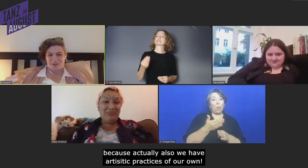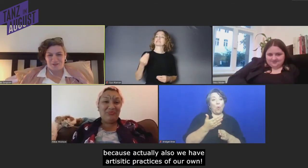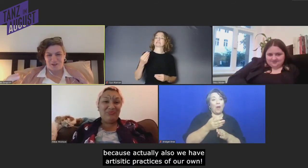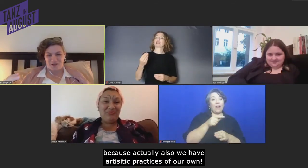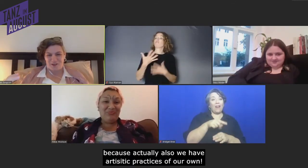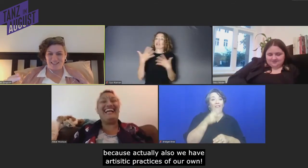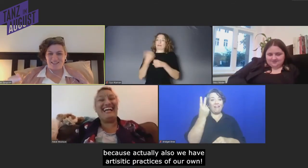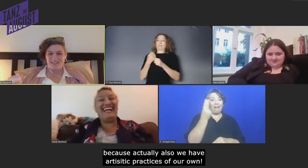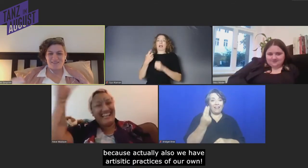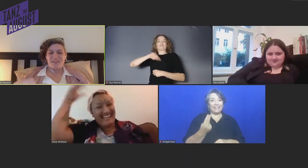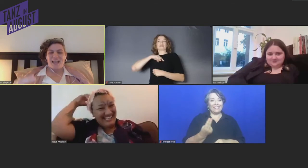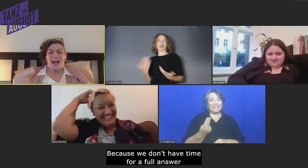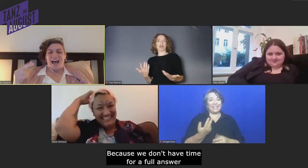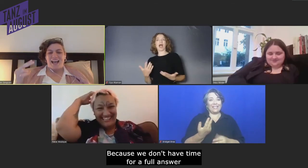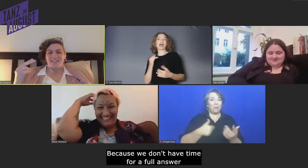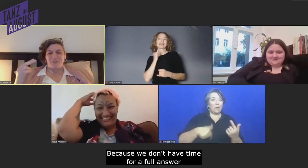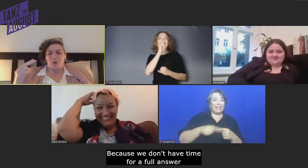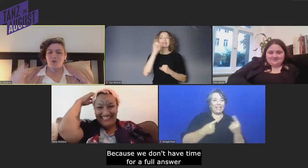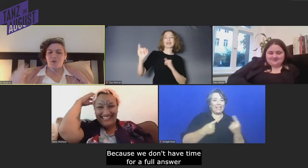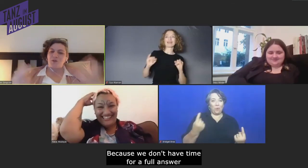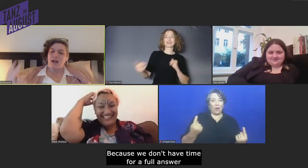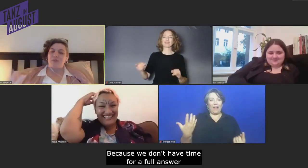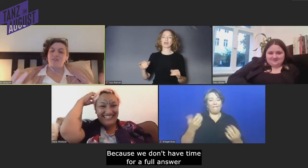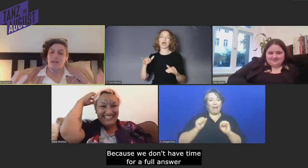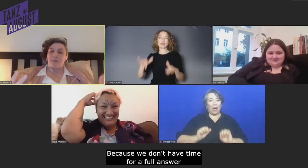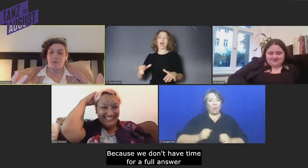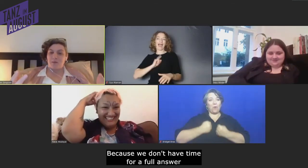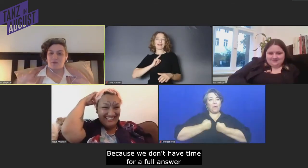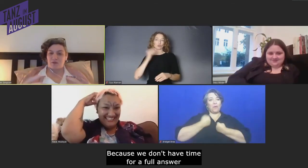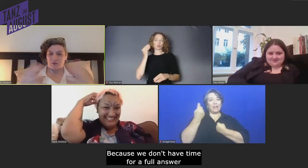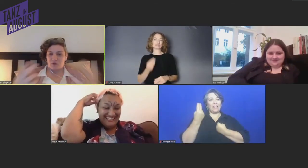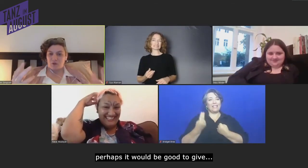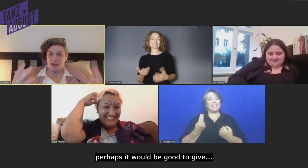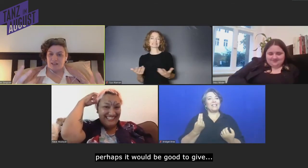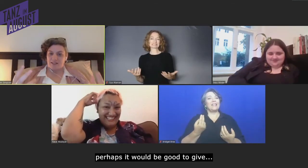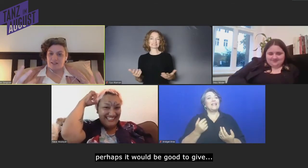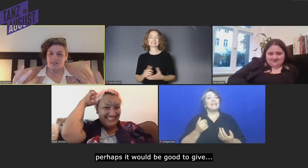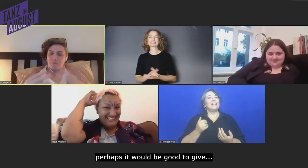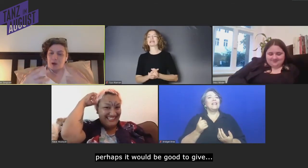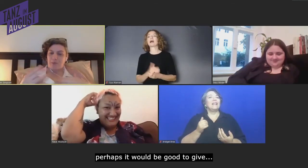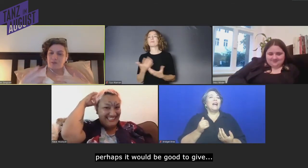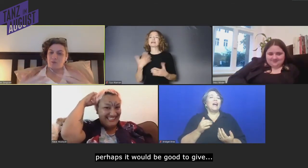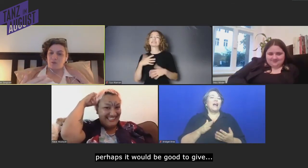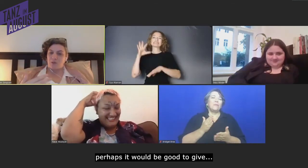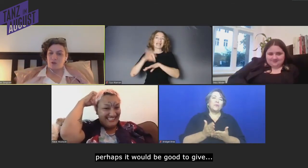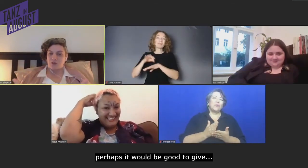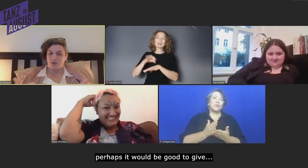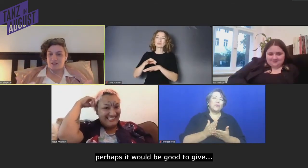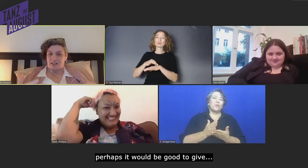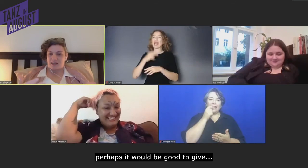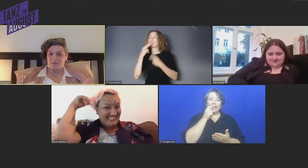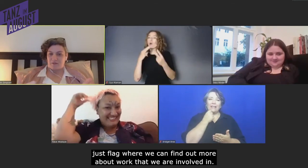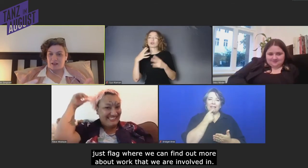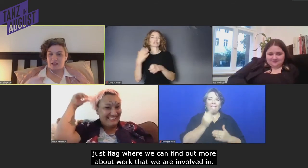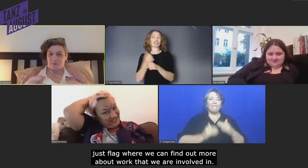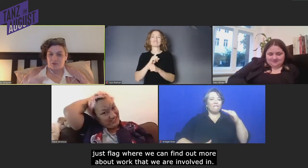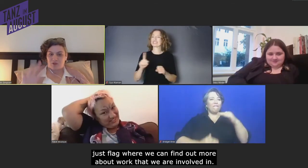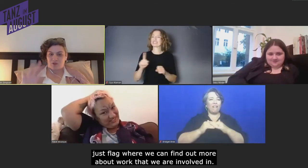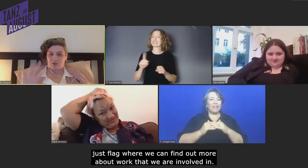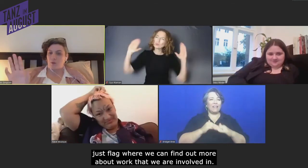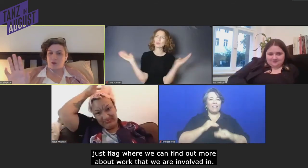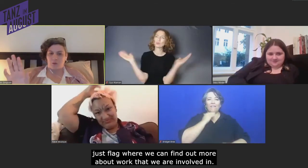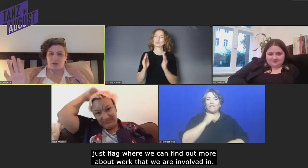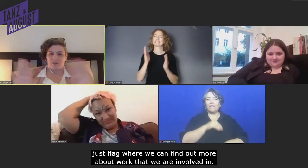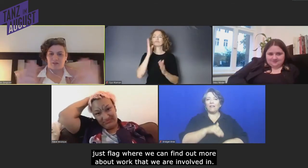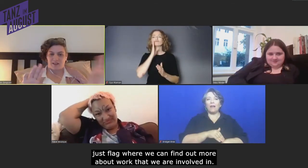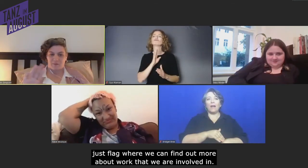of our own. And because we don't have time maybe for a full answer, perhaps it would be good to give just flag